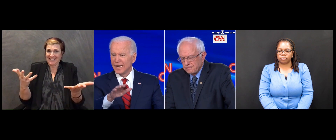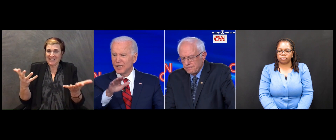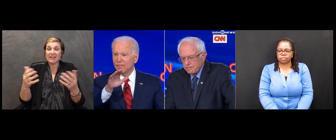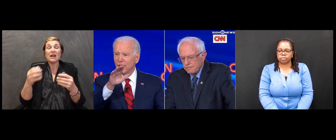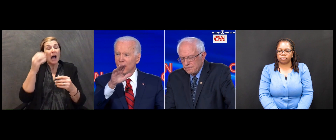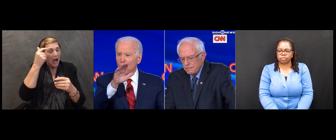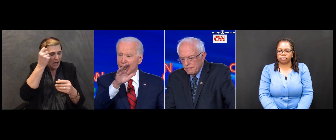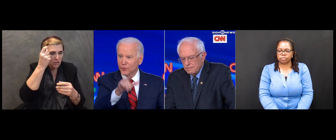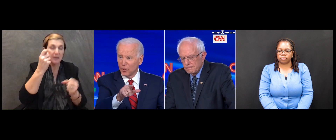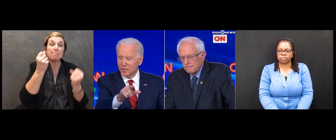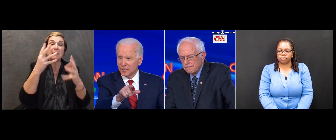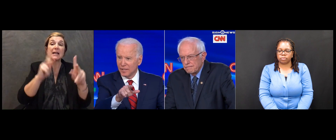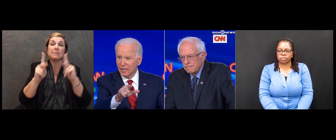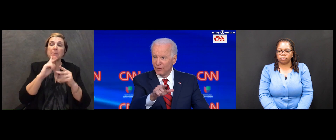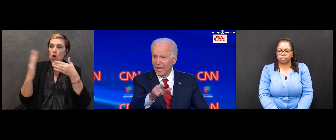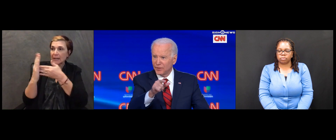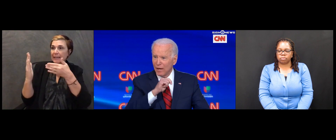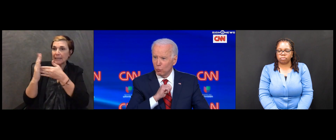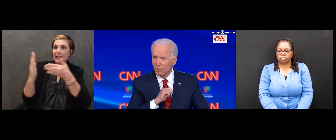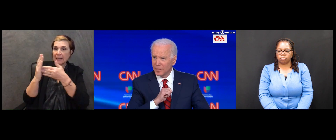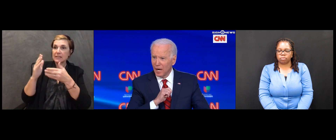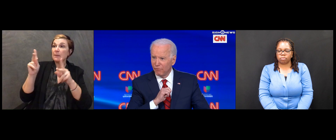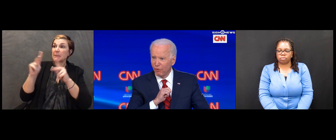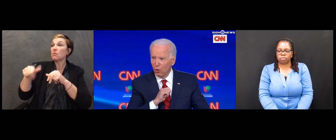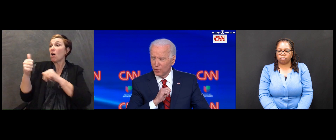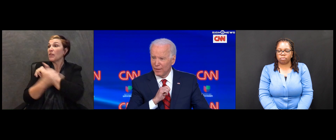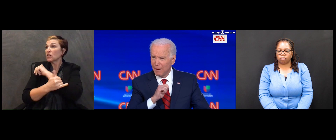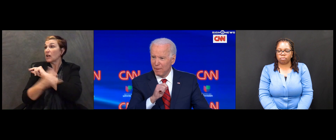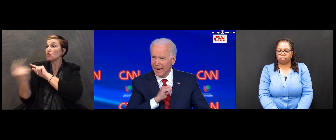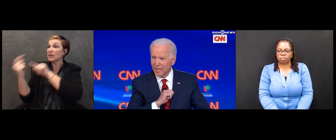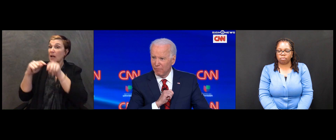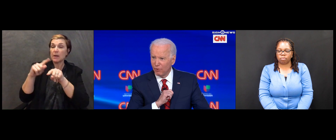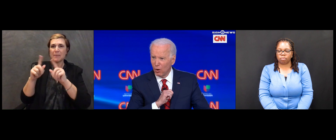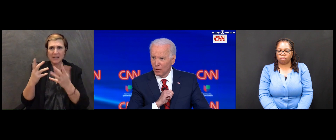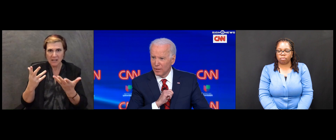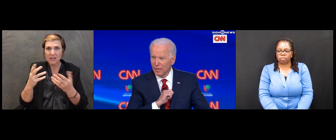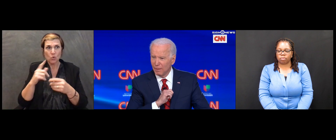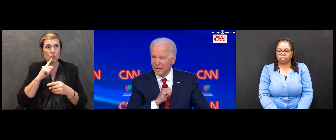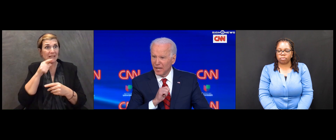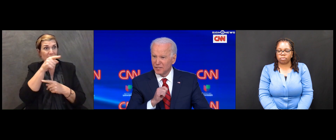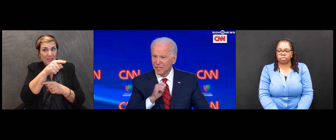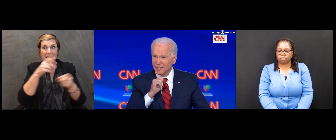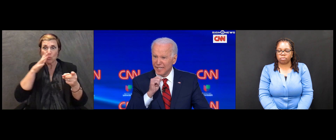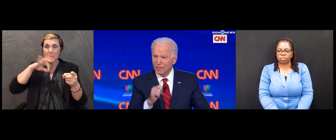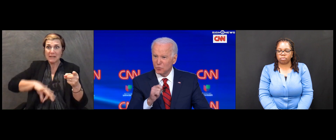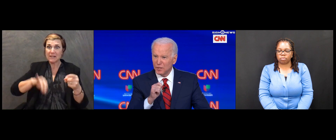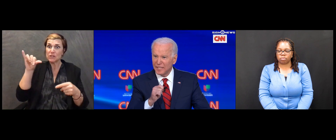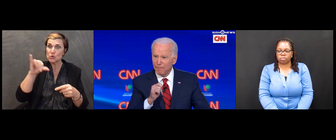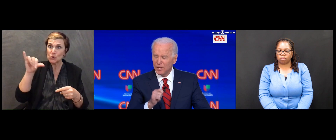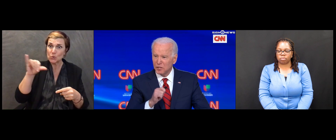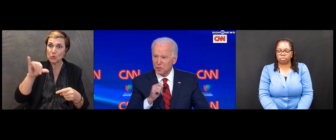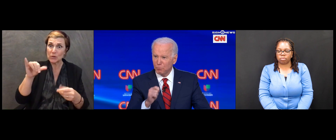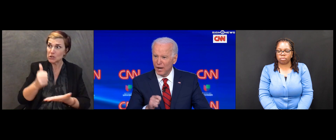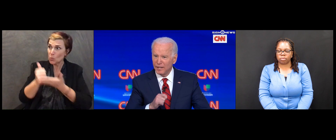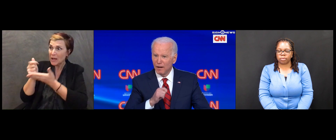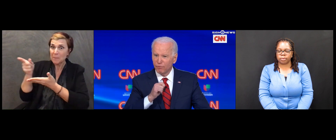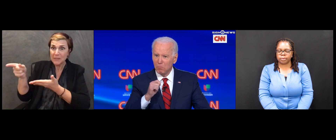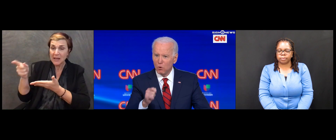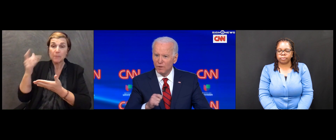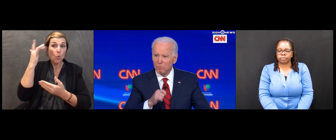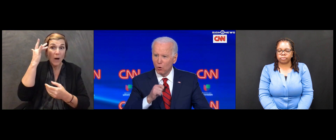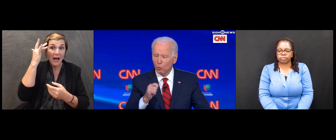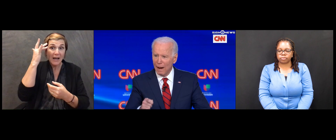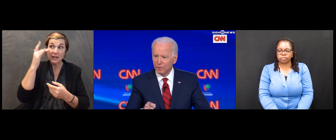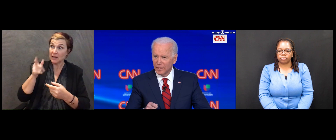there, it's even in their interest that that woman come forward or that man come forward, because it deals with keeping the spread